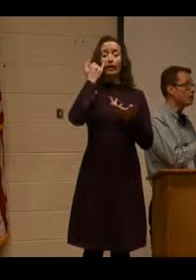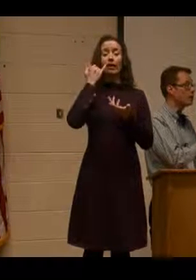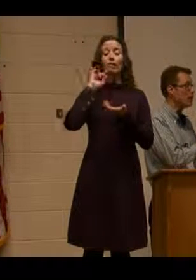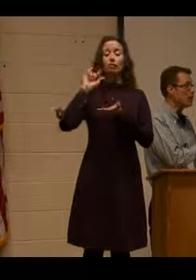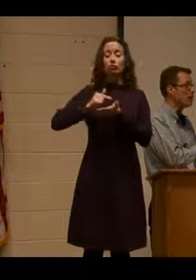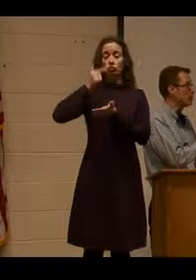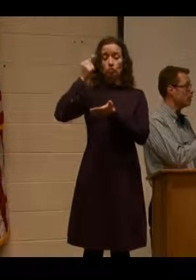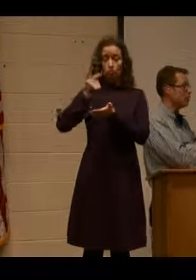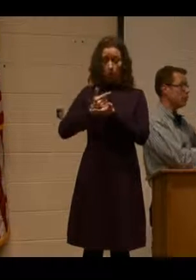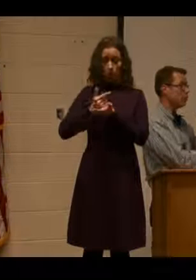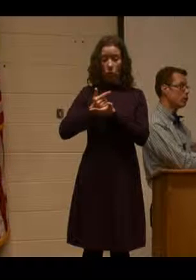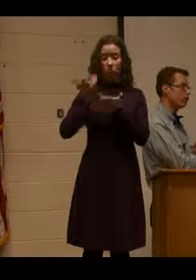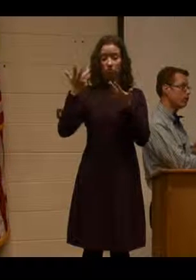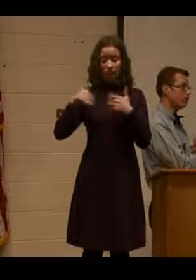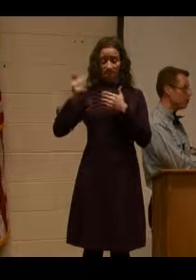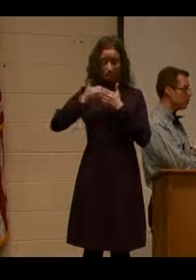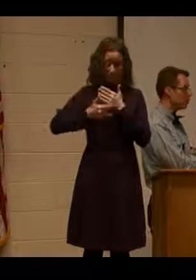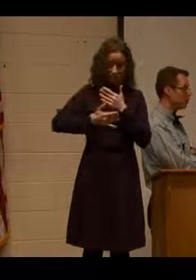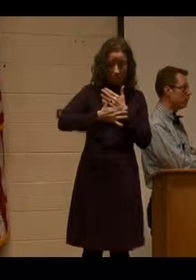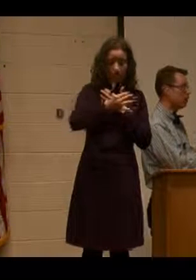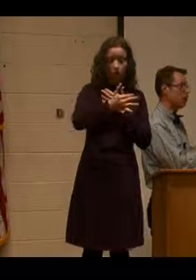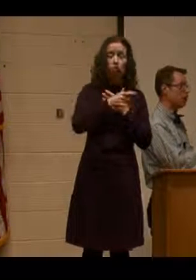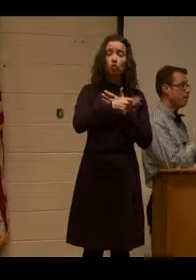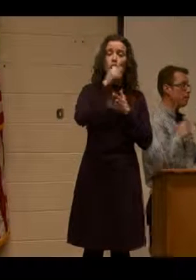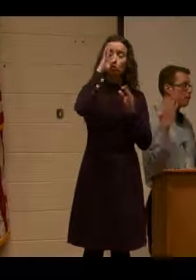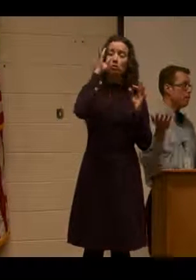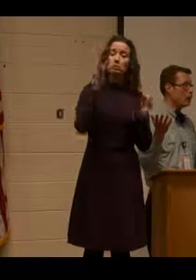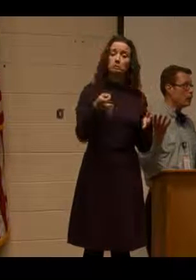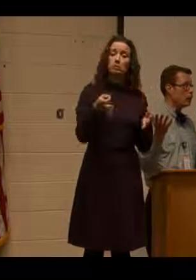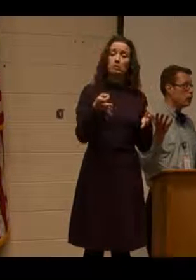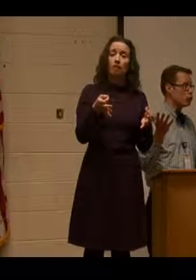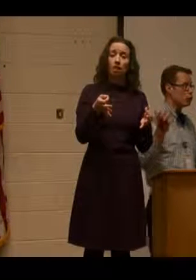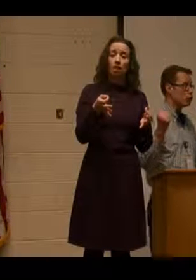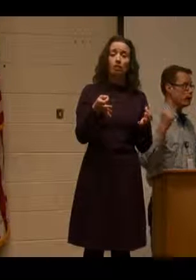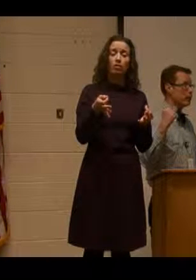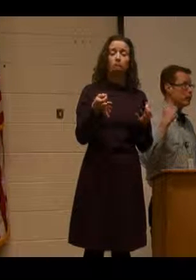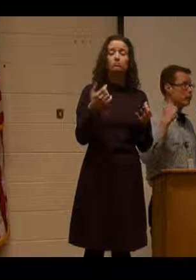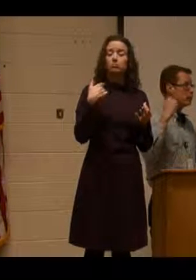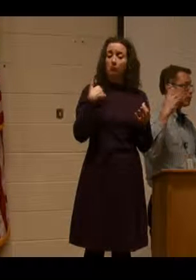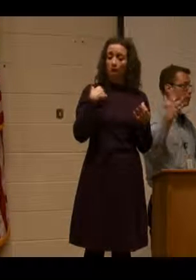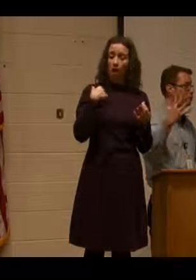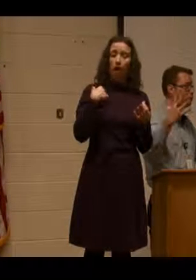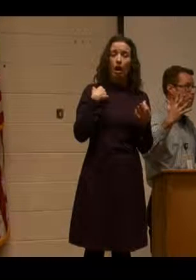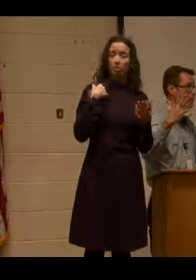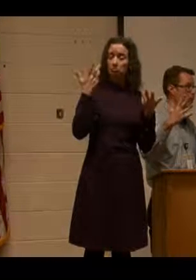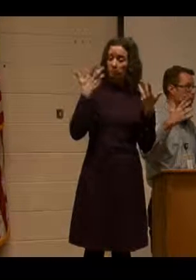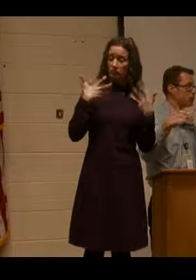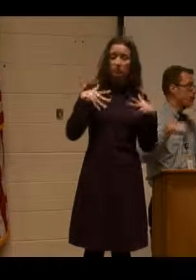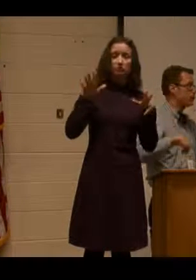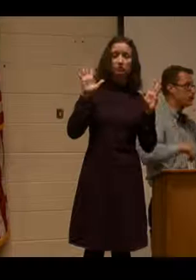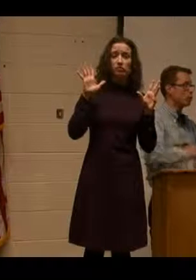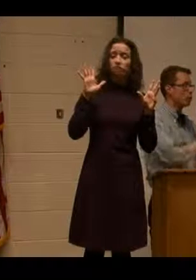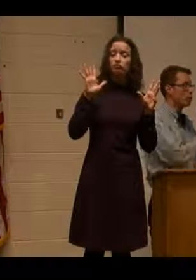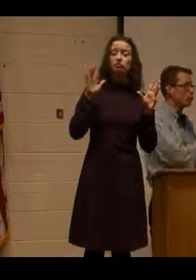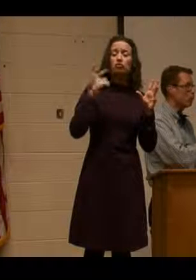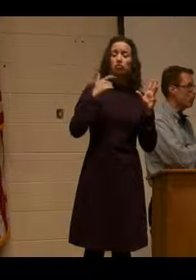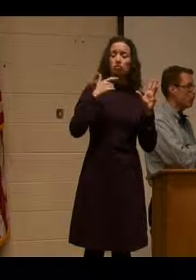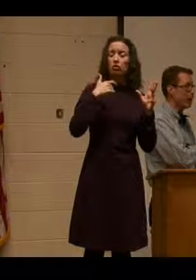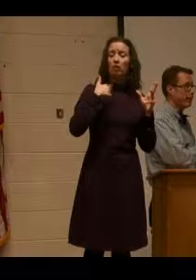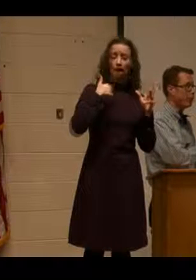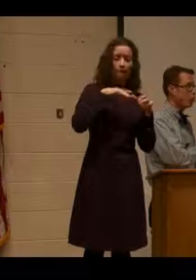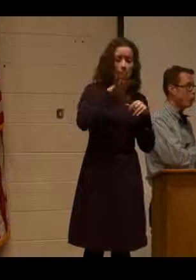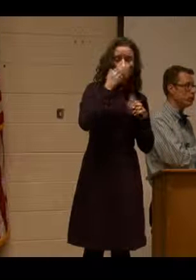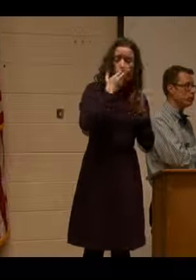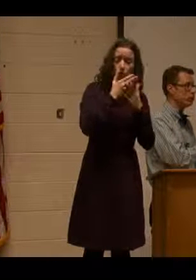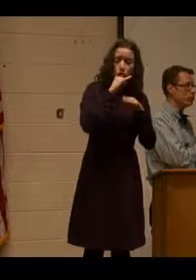have completed a transition and you're successfully employed where you want to, or you have enrolled into a